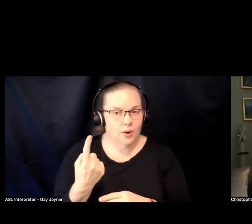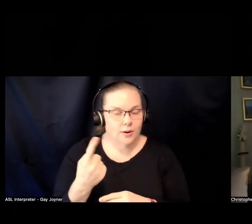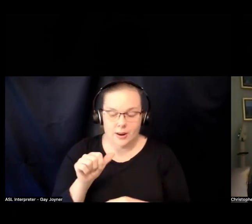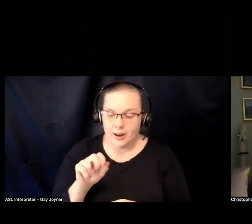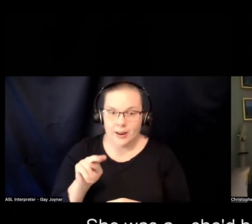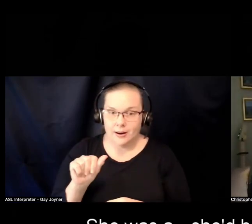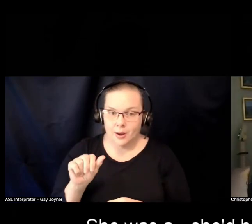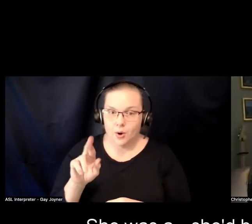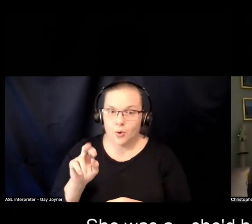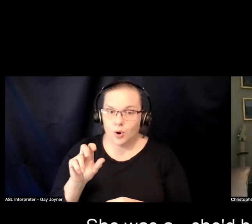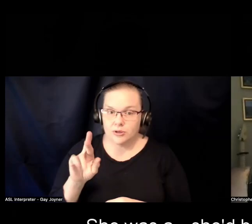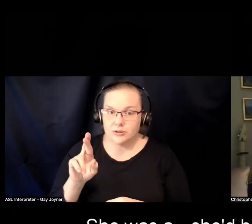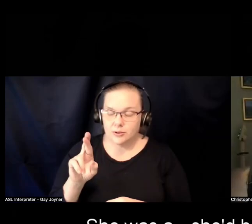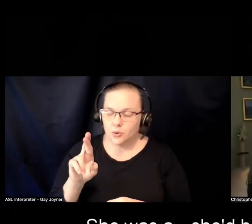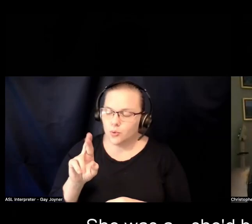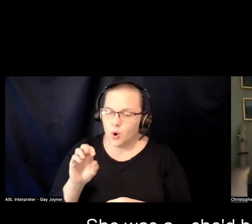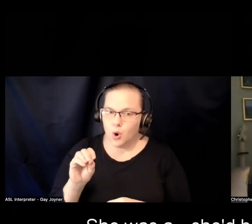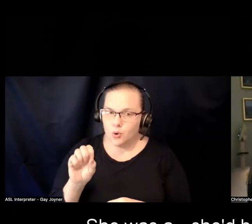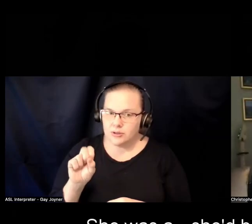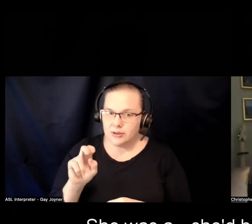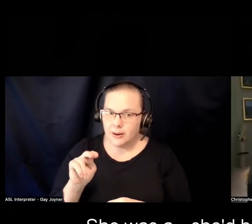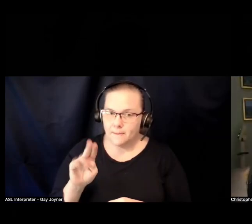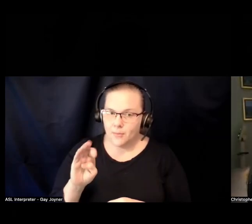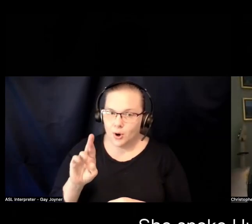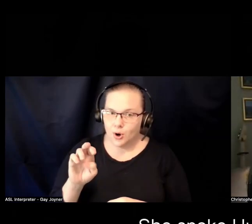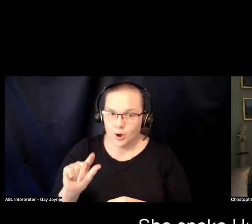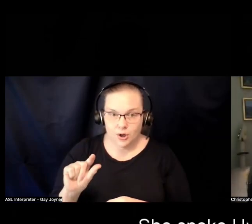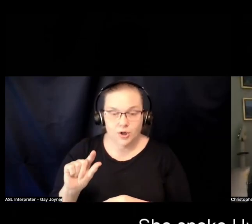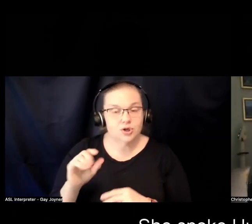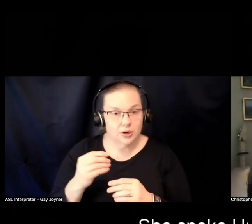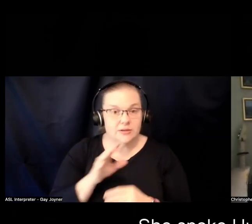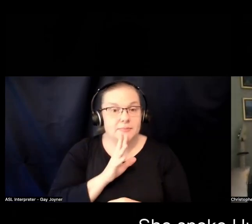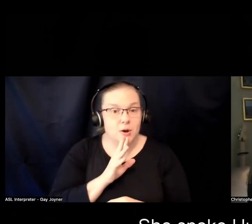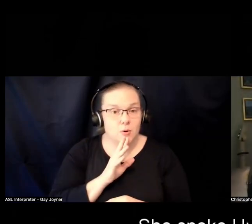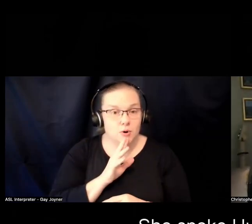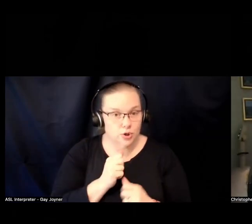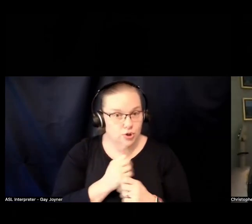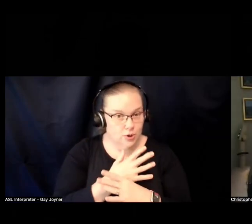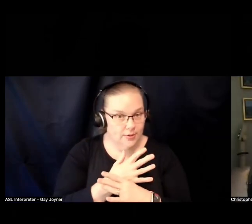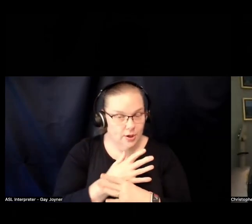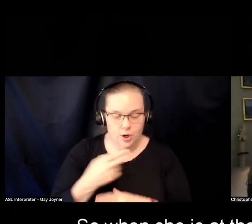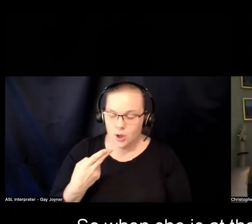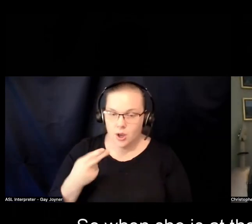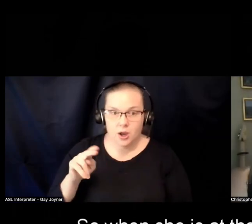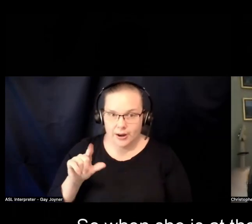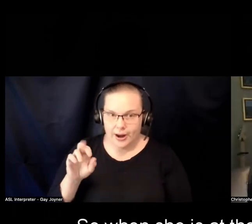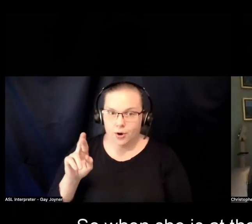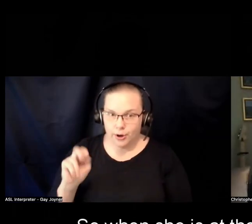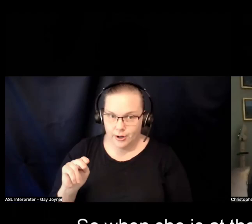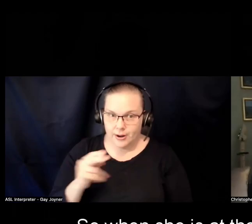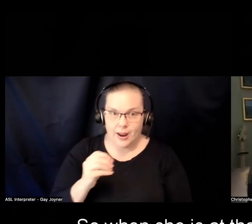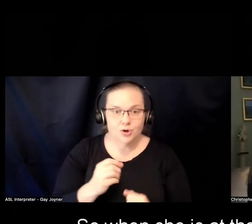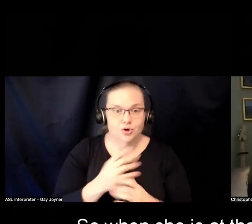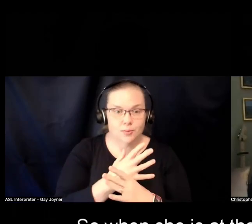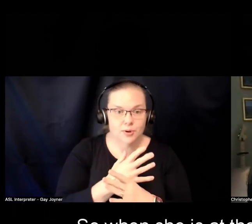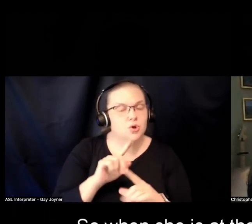Rosenberg spoke German. She'd been born in the Austro-Hungarian Empire. She spoke Hungarian and she spoke German. So when she is at the